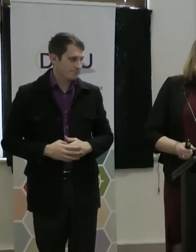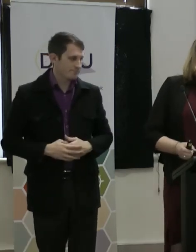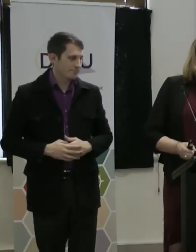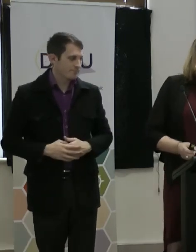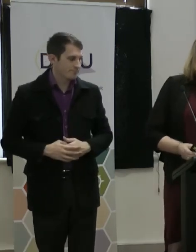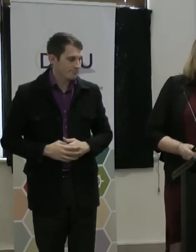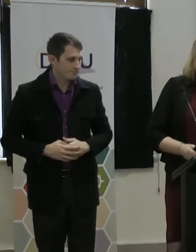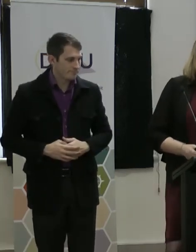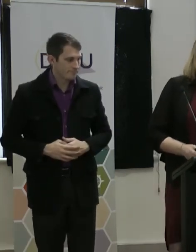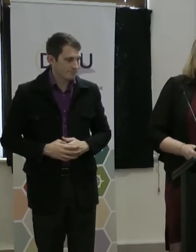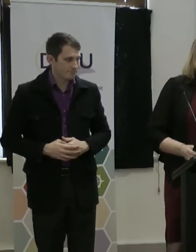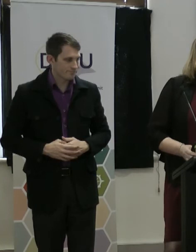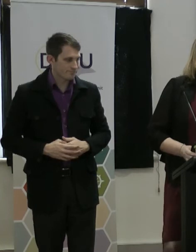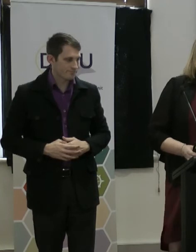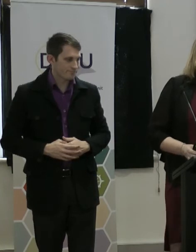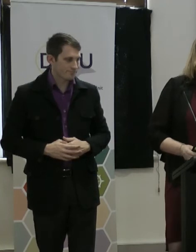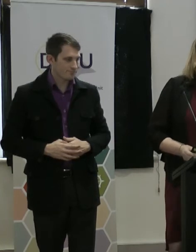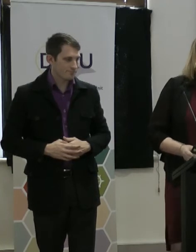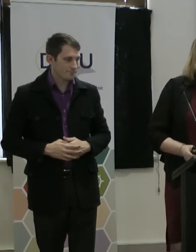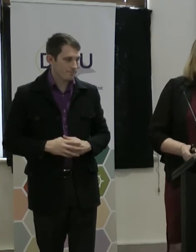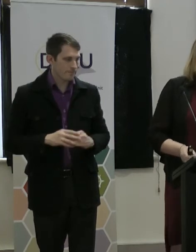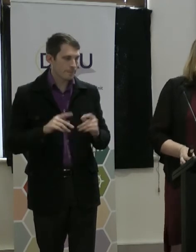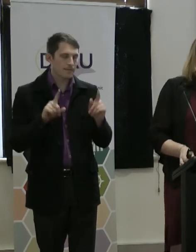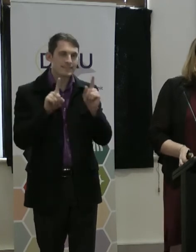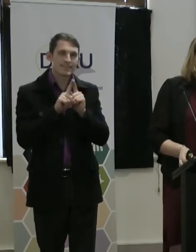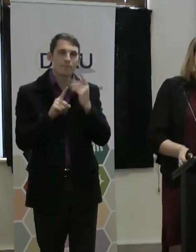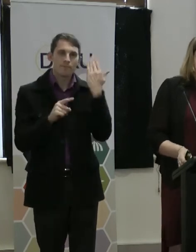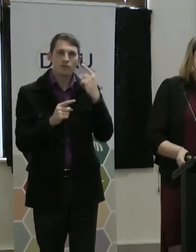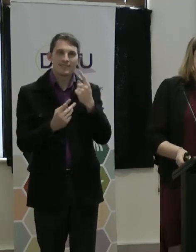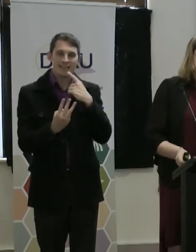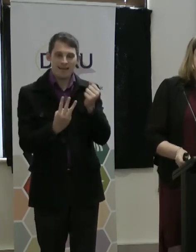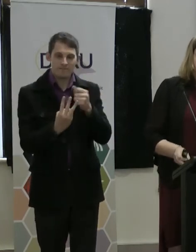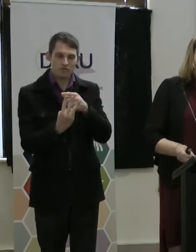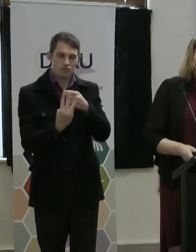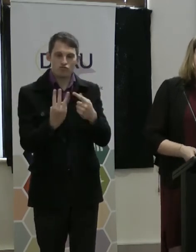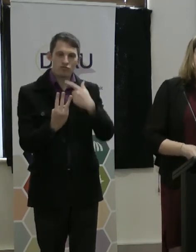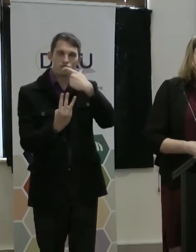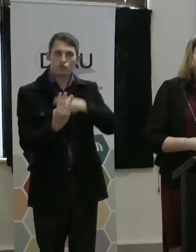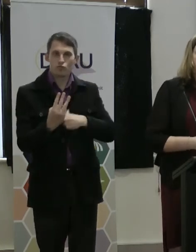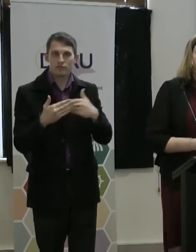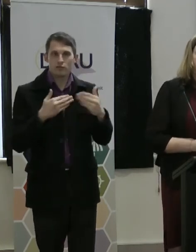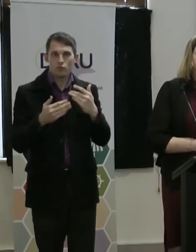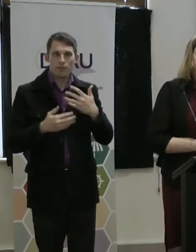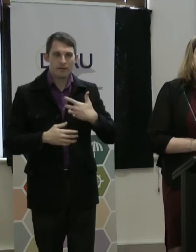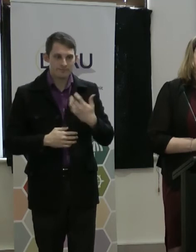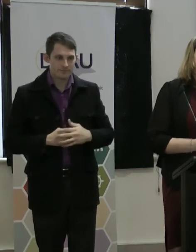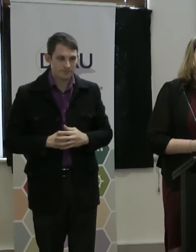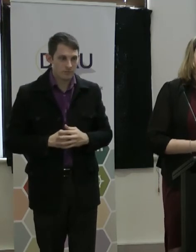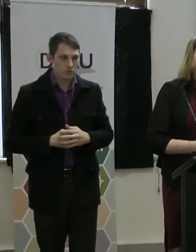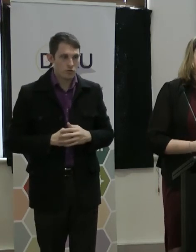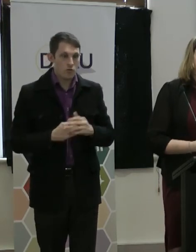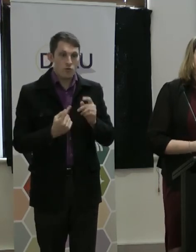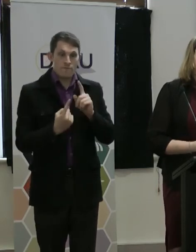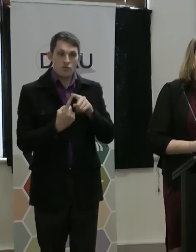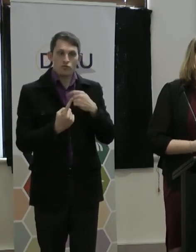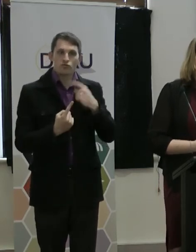So, as I said earlier, we've kind of got this cycle of how we deal with complaints and what we do. We attempt to resolve the complaints as informally